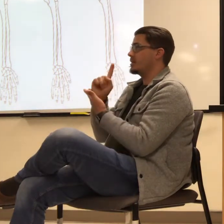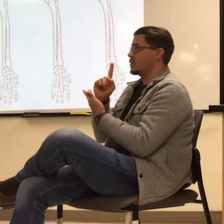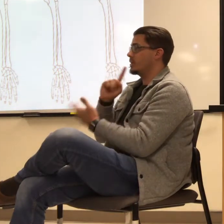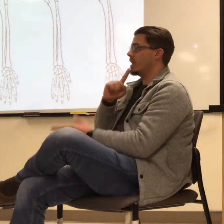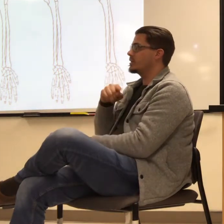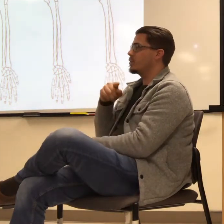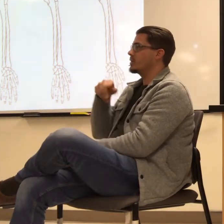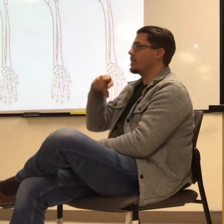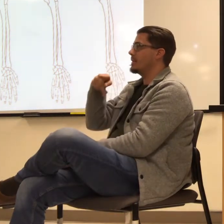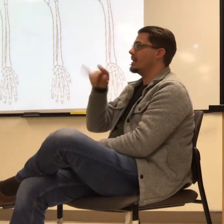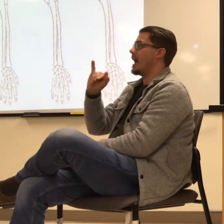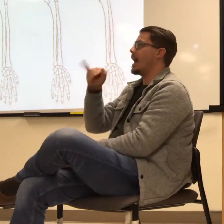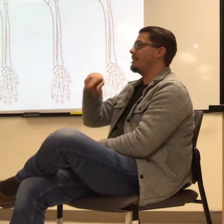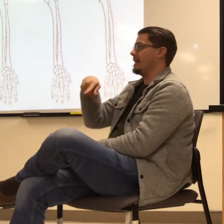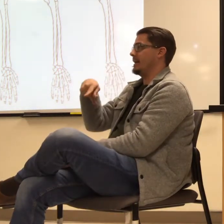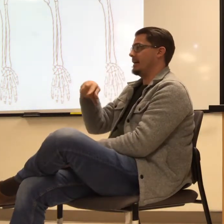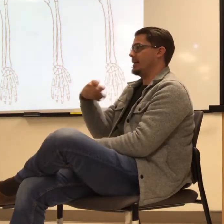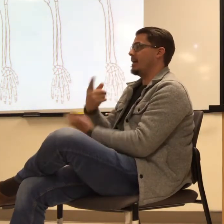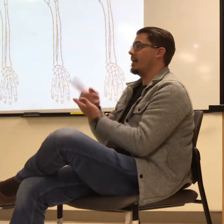PIP.